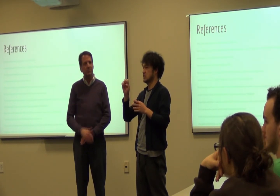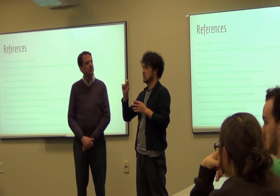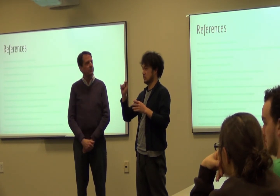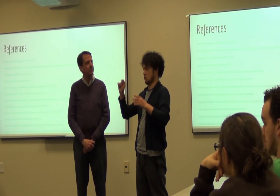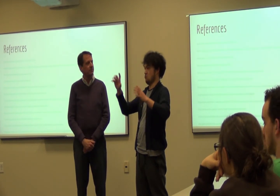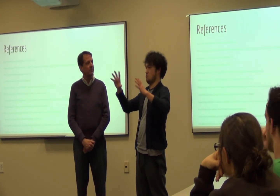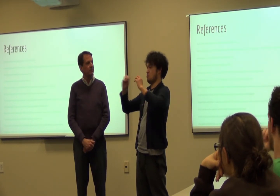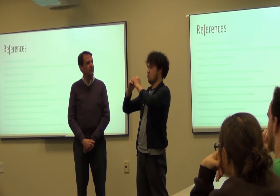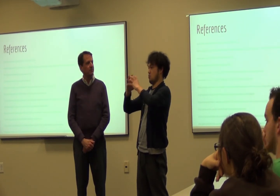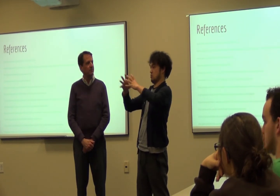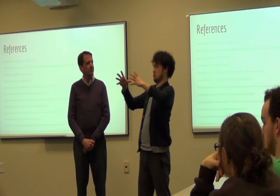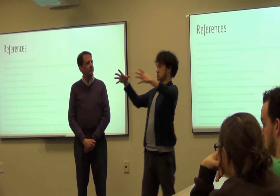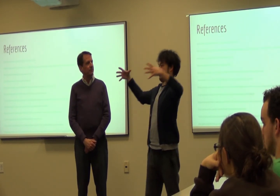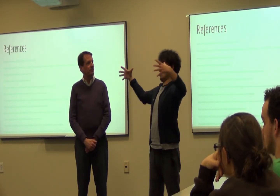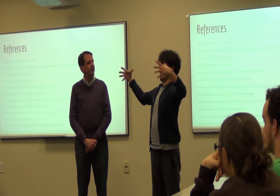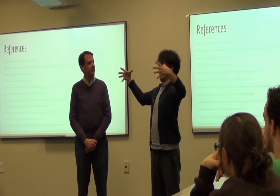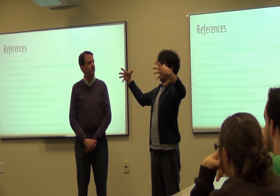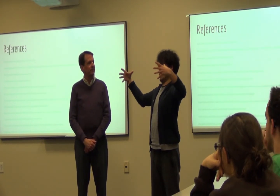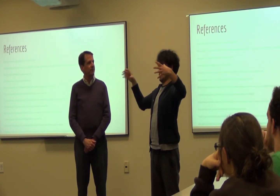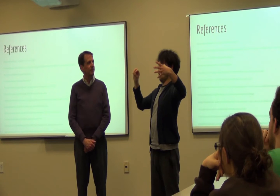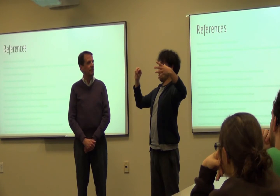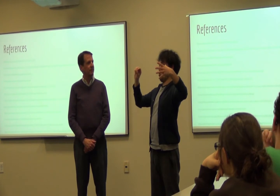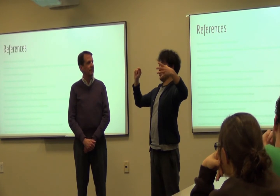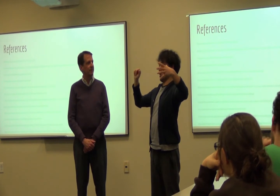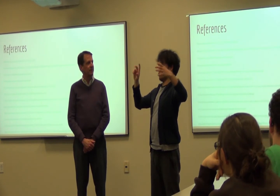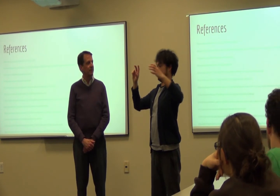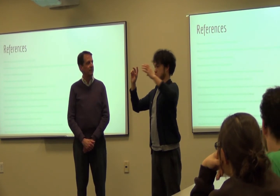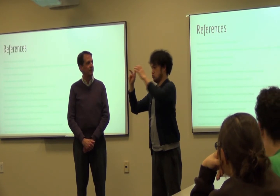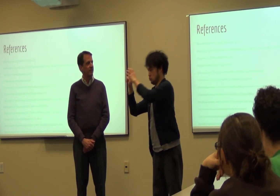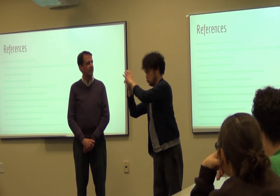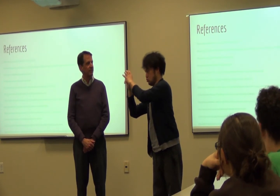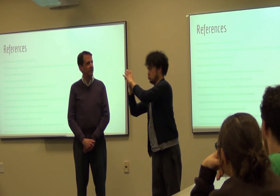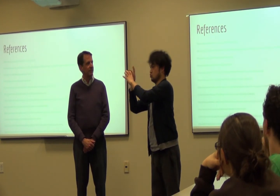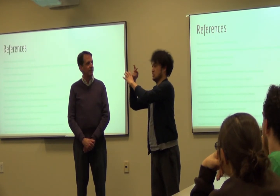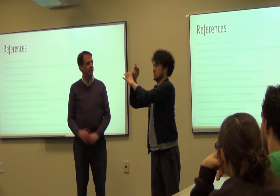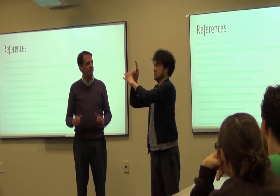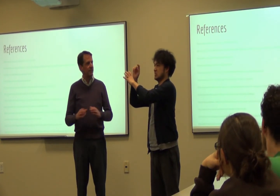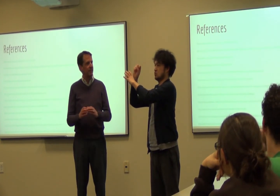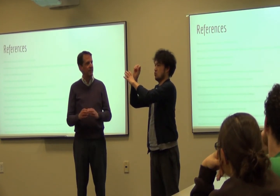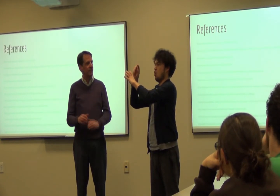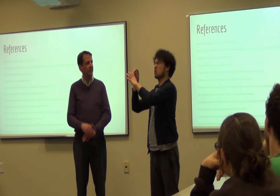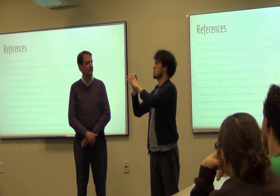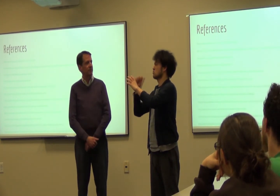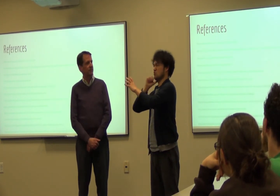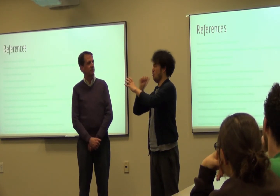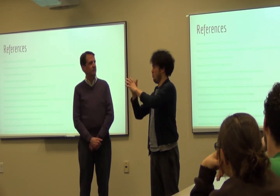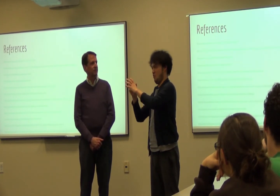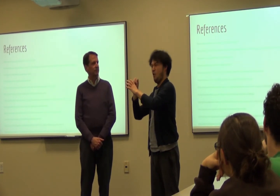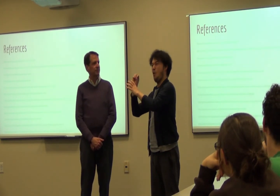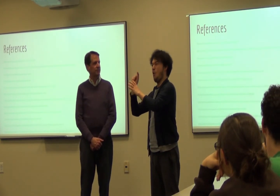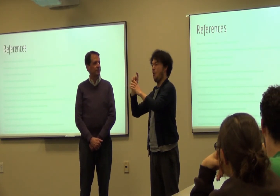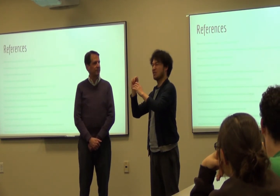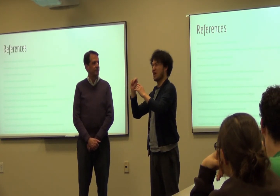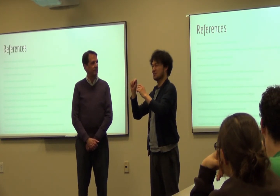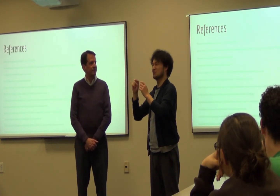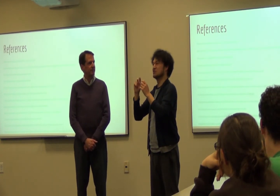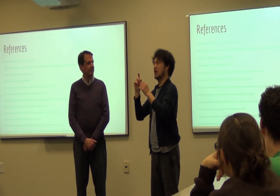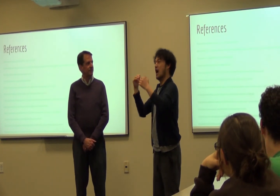sense. Yeah, eat's more general, where, you know, like otaku doesn't